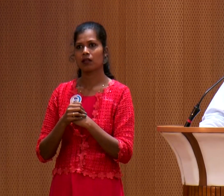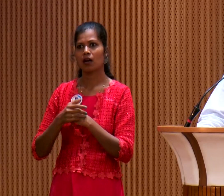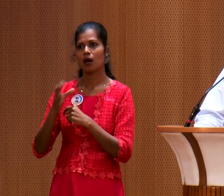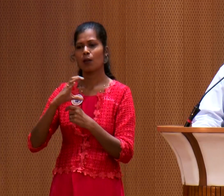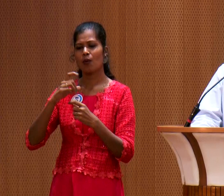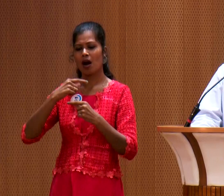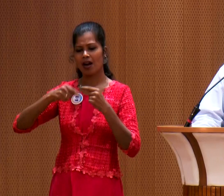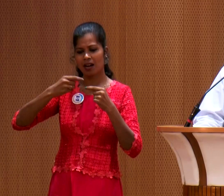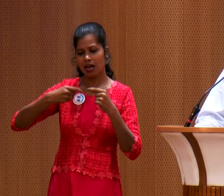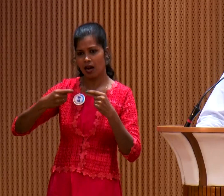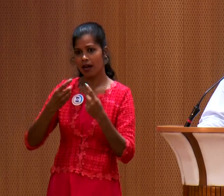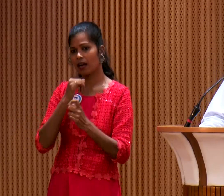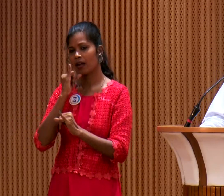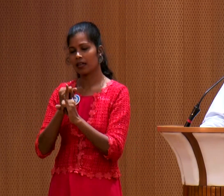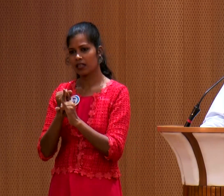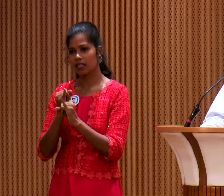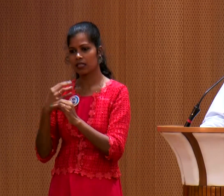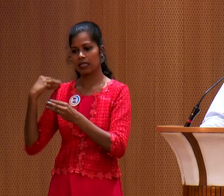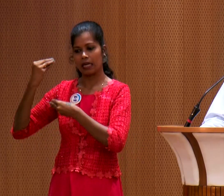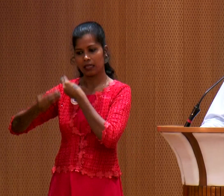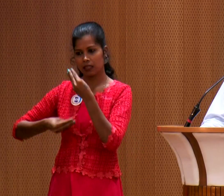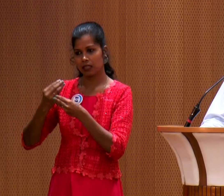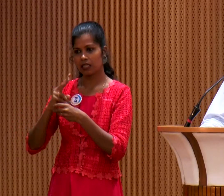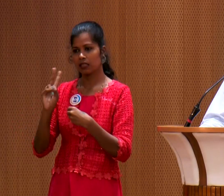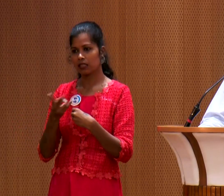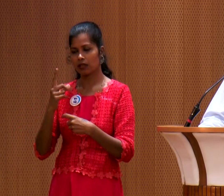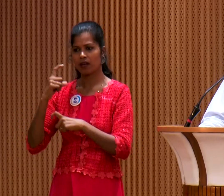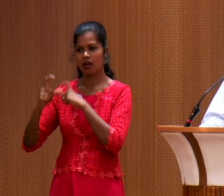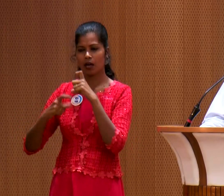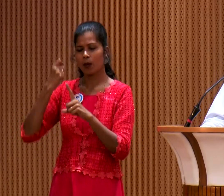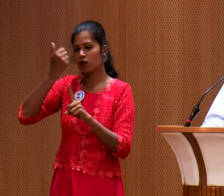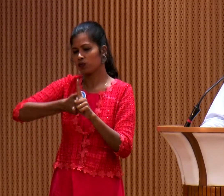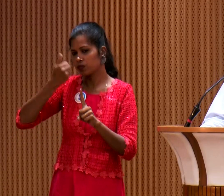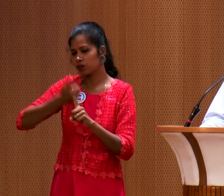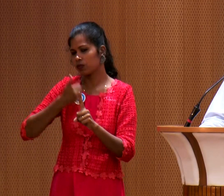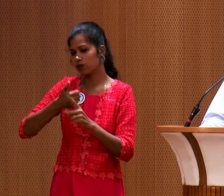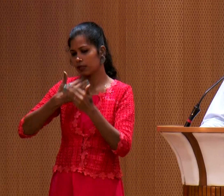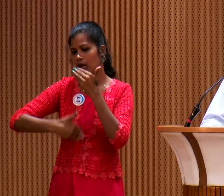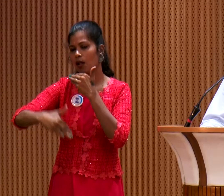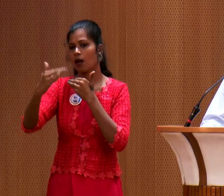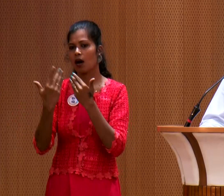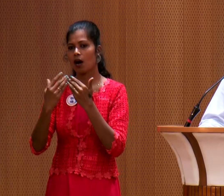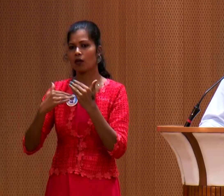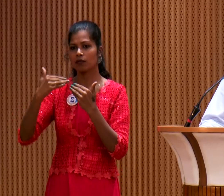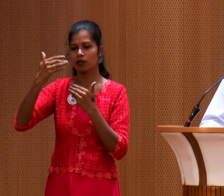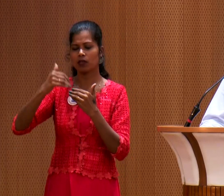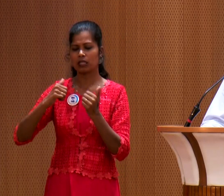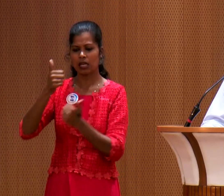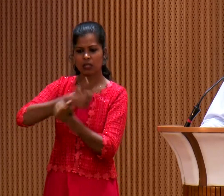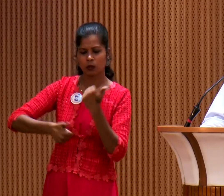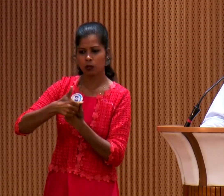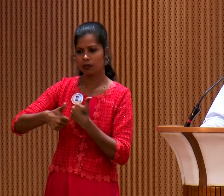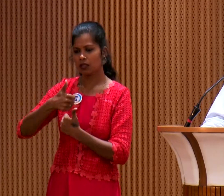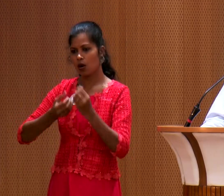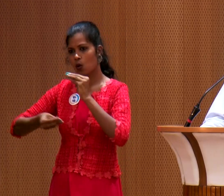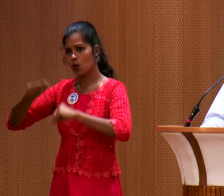industry, like many other traditional industries, is fighting for its survival due to stiff competition